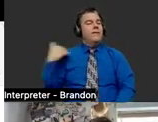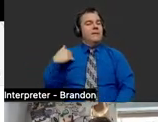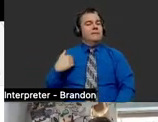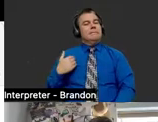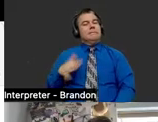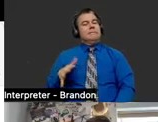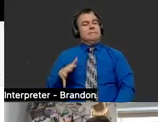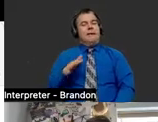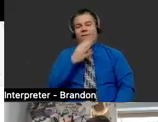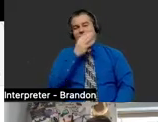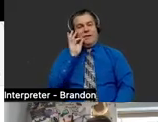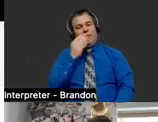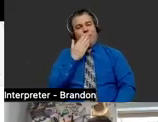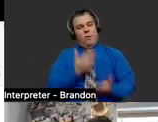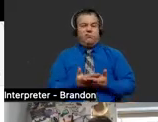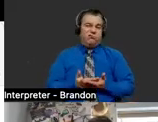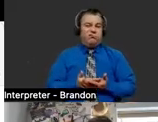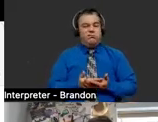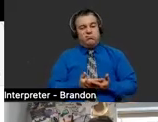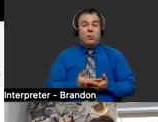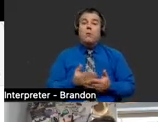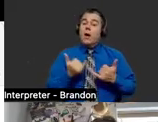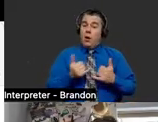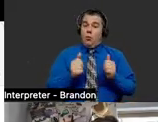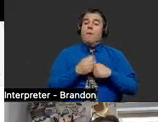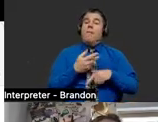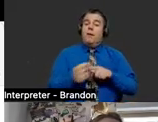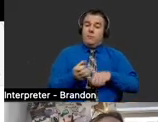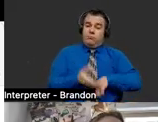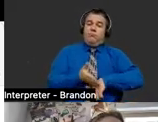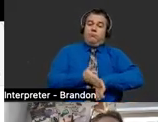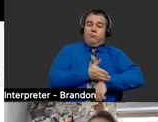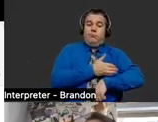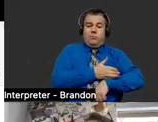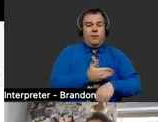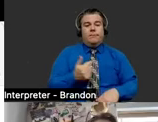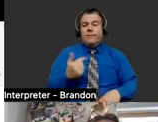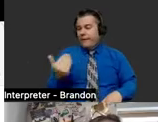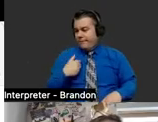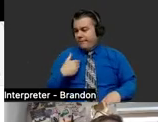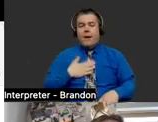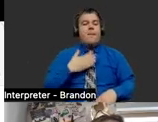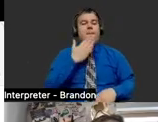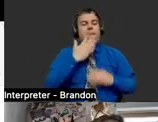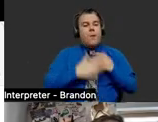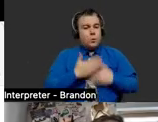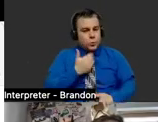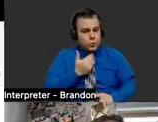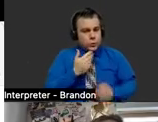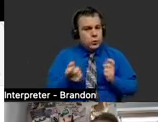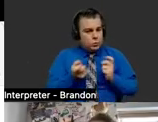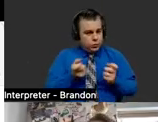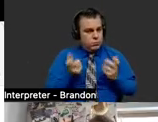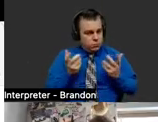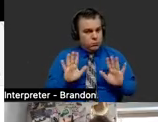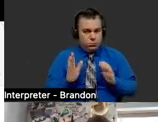I did better since I'm on Plexus, since I have my blood sugar is under control, those, it does